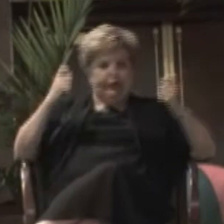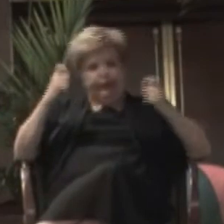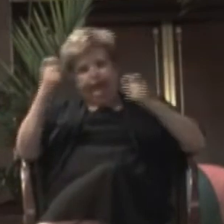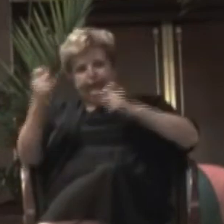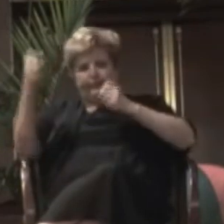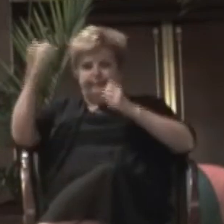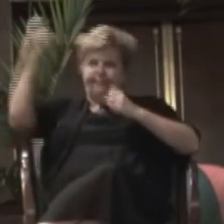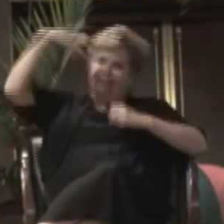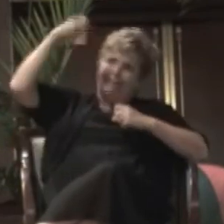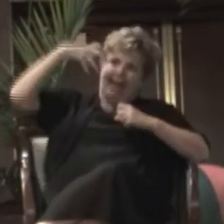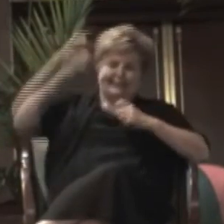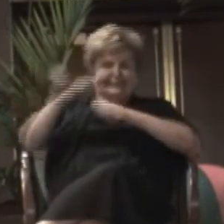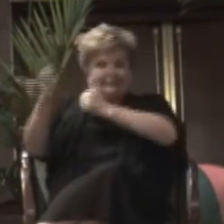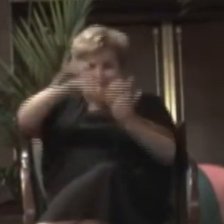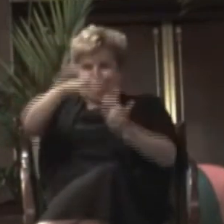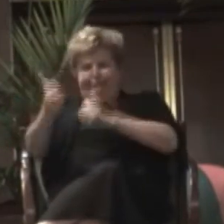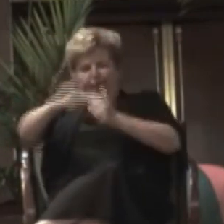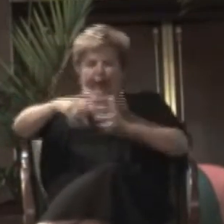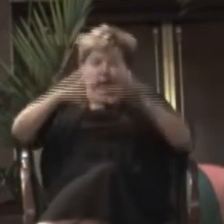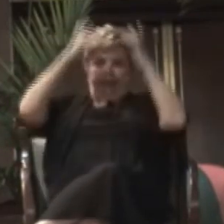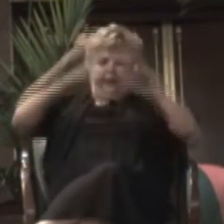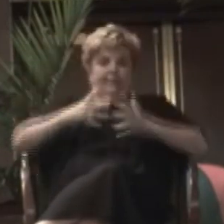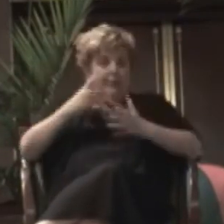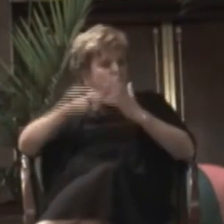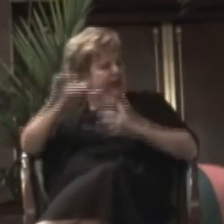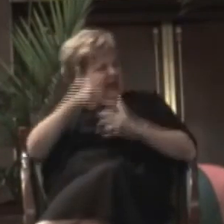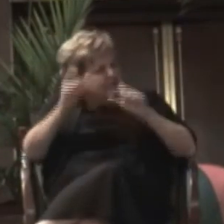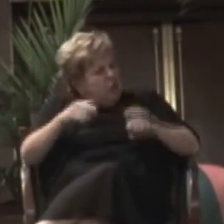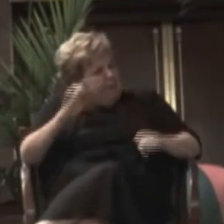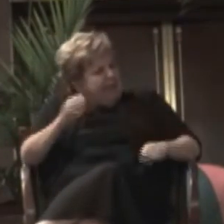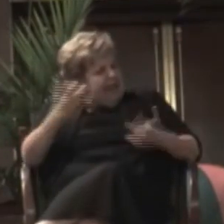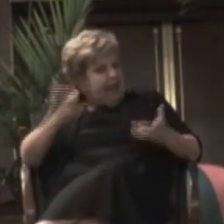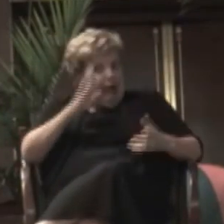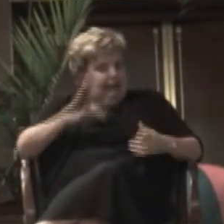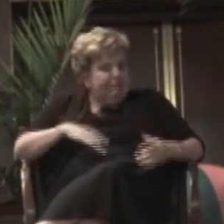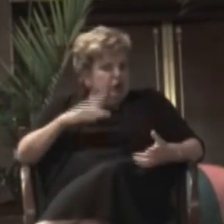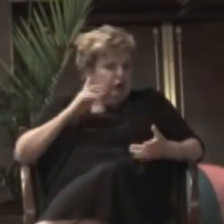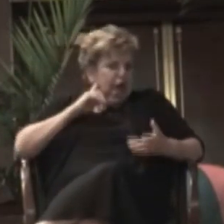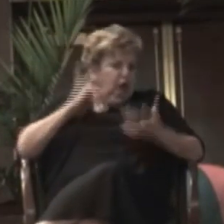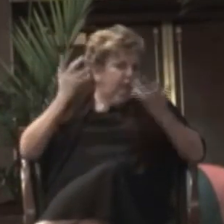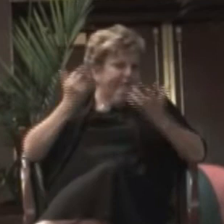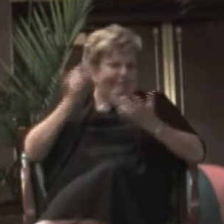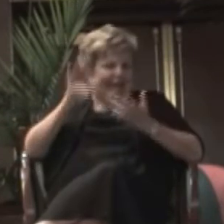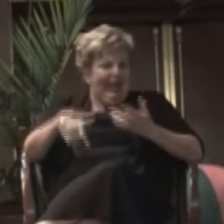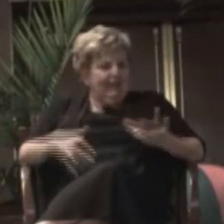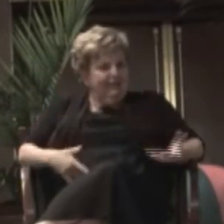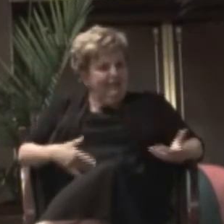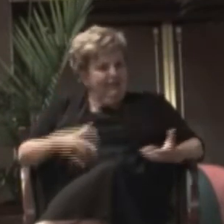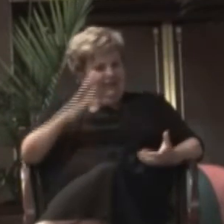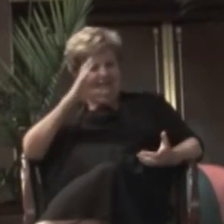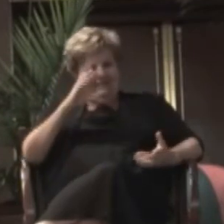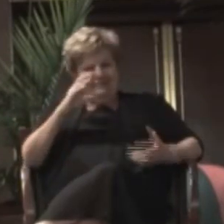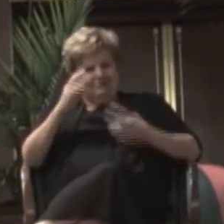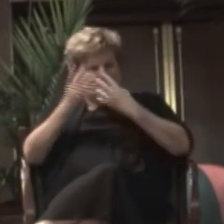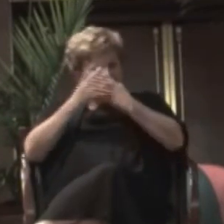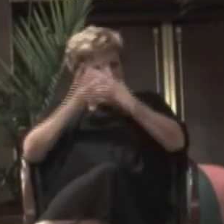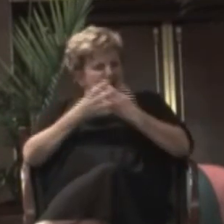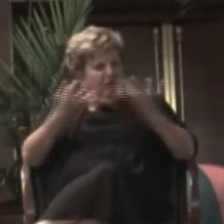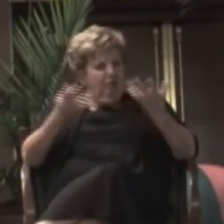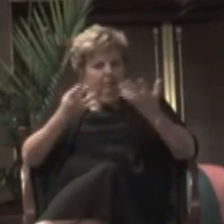stuff. What else could it be? That's all I'd ever seen. You know, would be in county jail and some bunch of clean old folks come there, tell